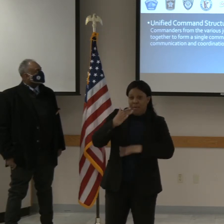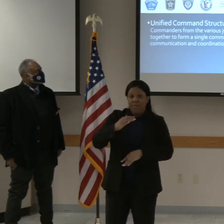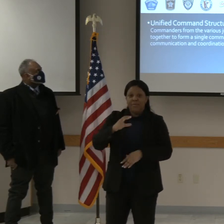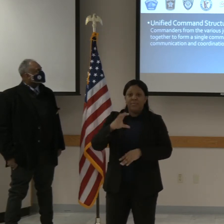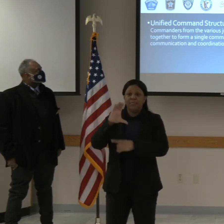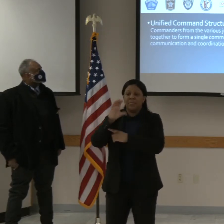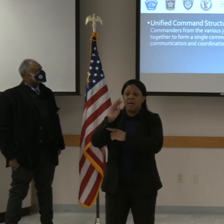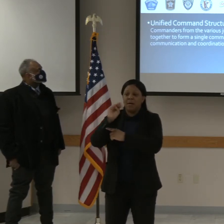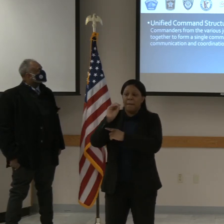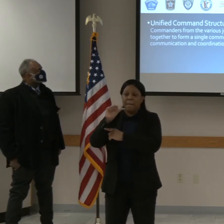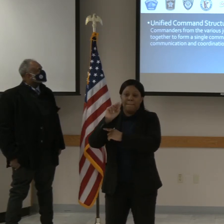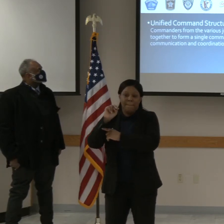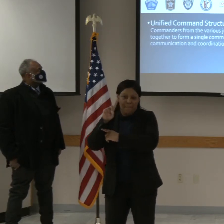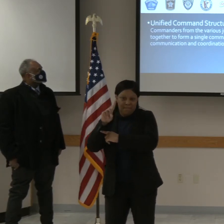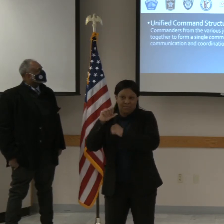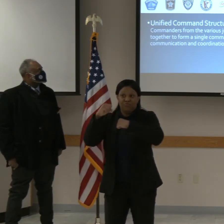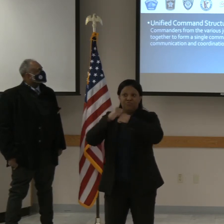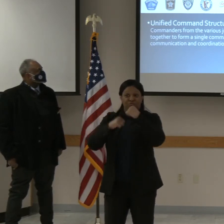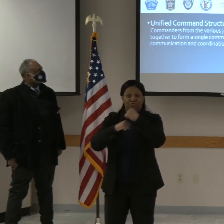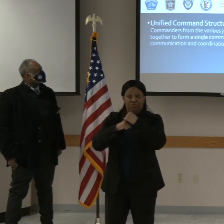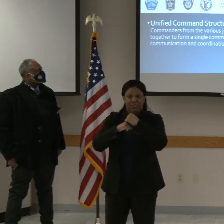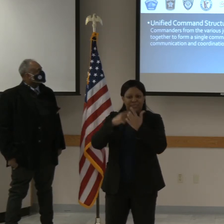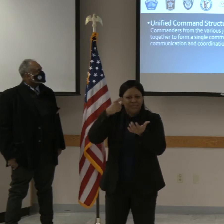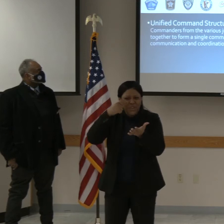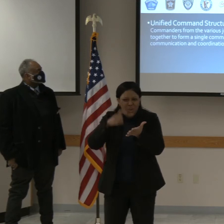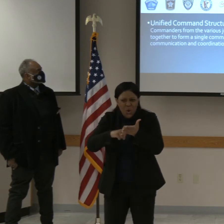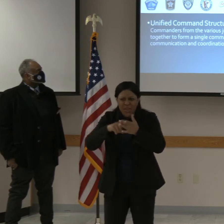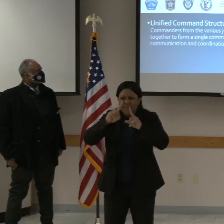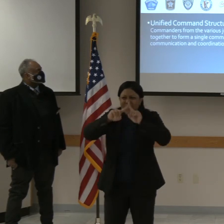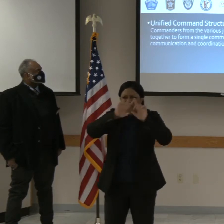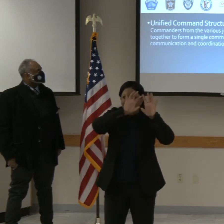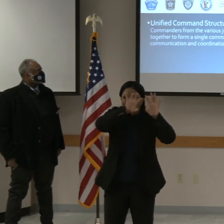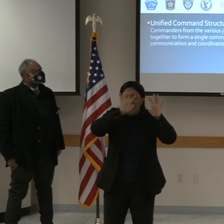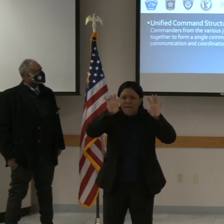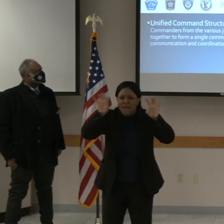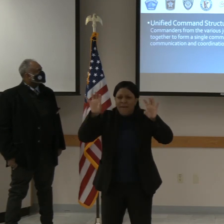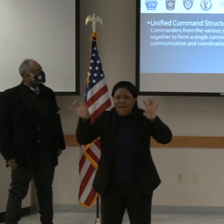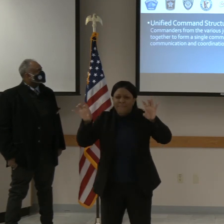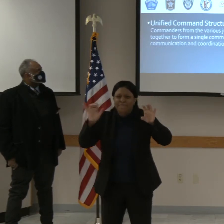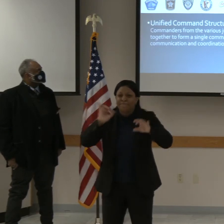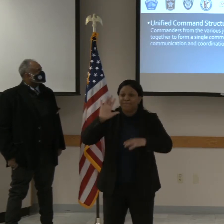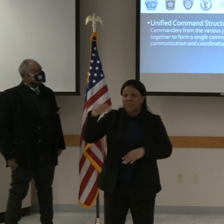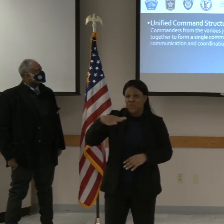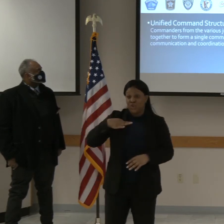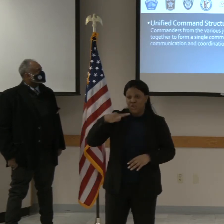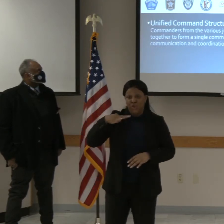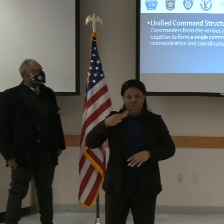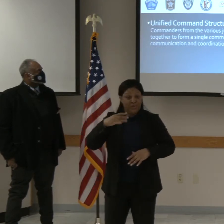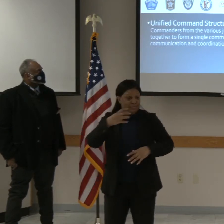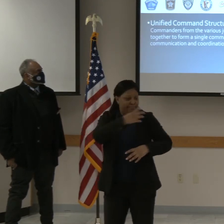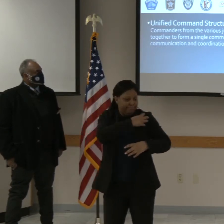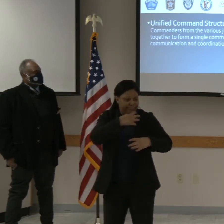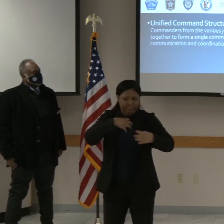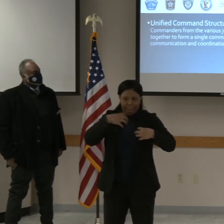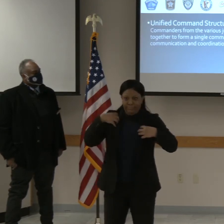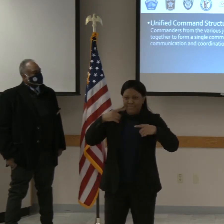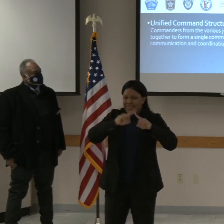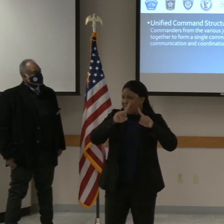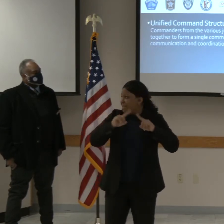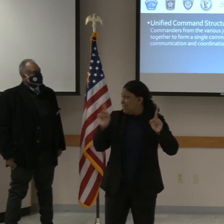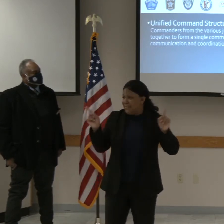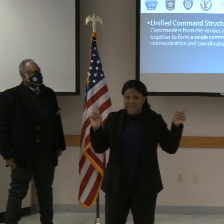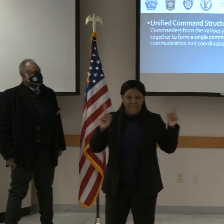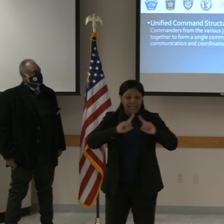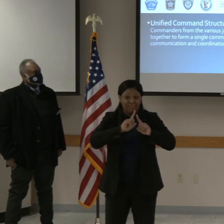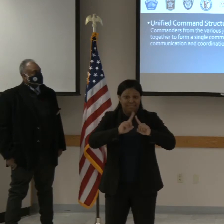this slide, these are the agencies that have come together and agreed to operate under a unified command model. That means that the